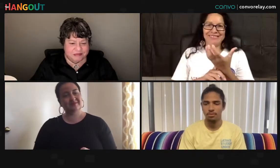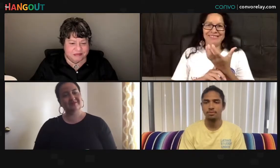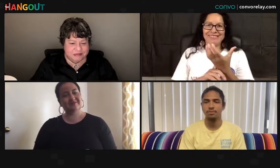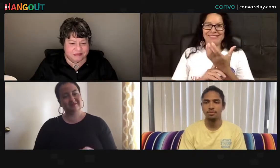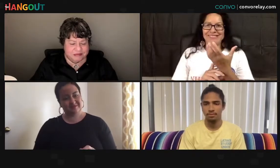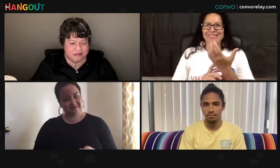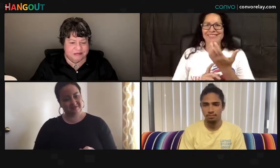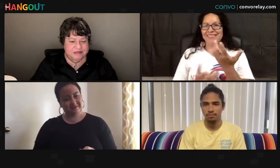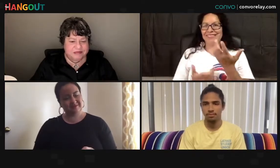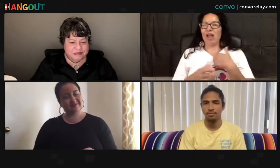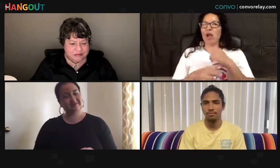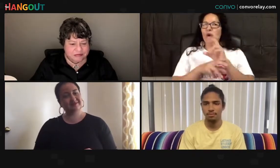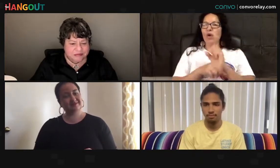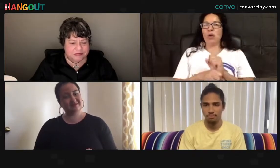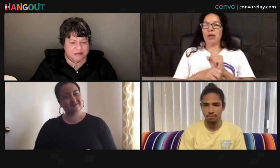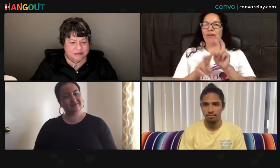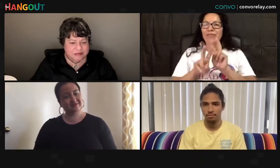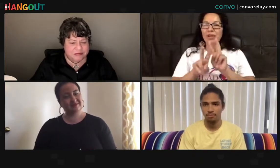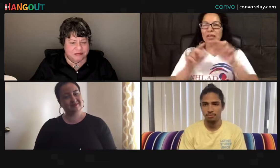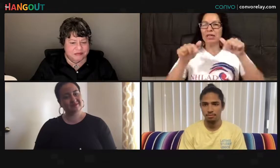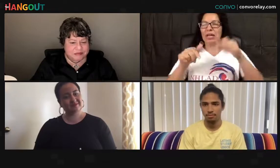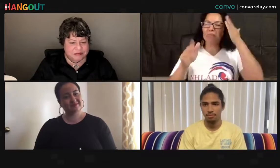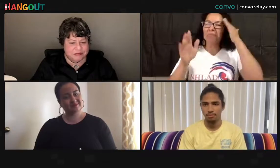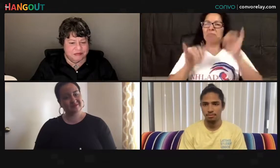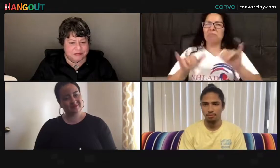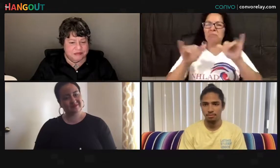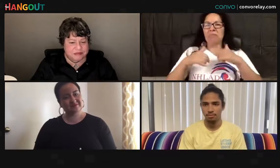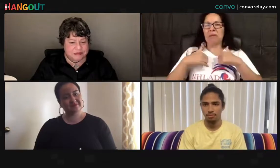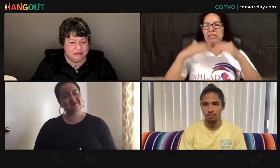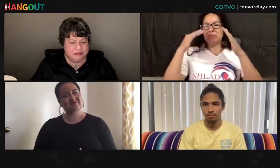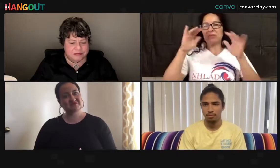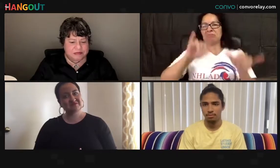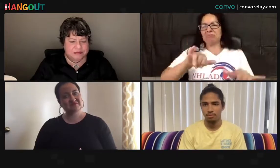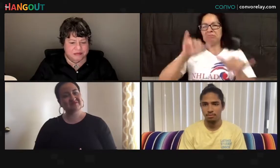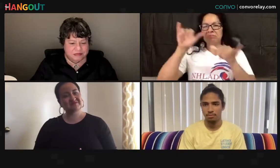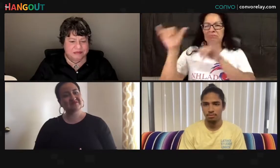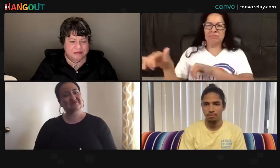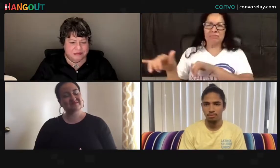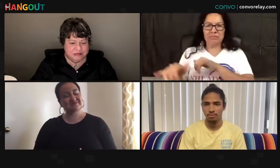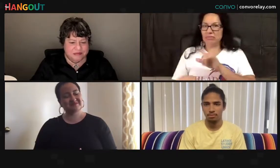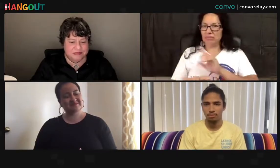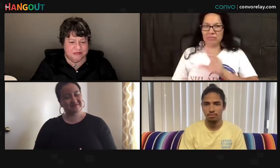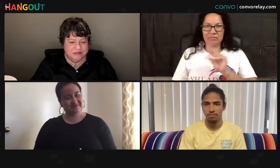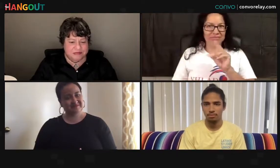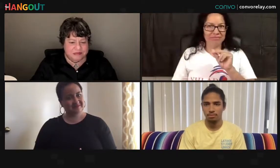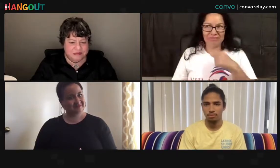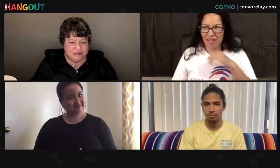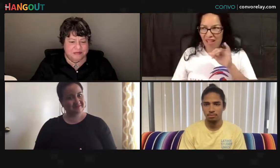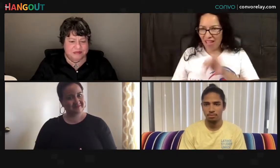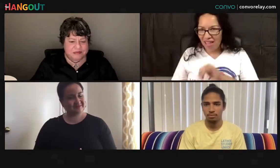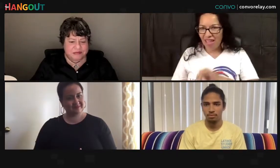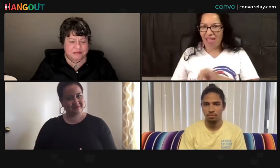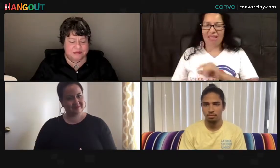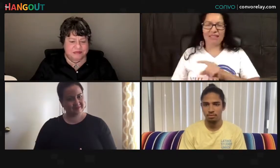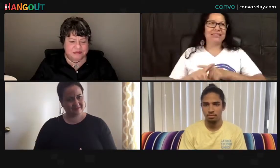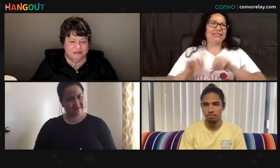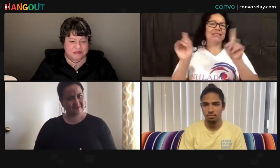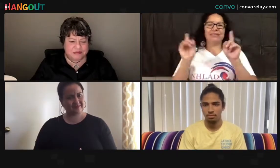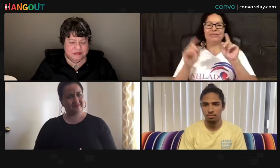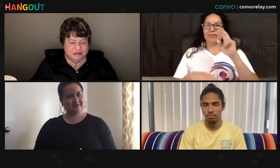was culture shocked. I was so used to the funerals here. I kind of expected the same when I got out there, and it was